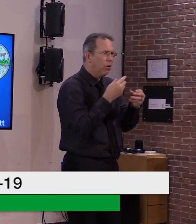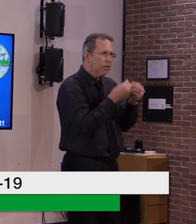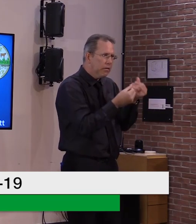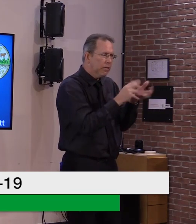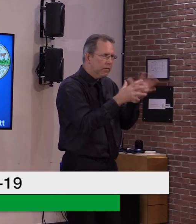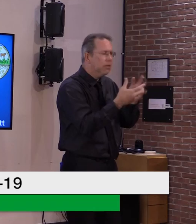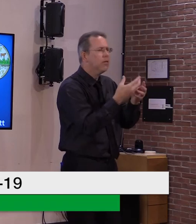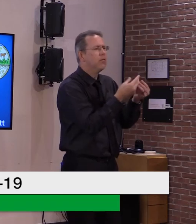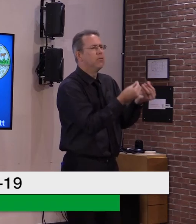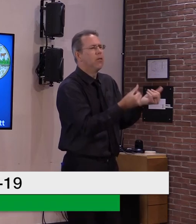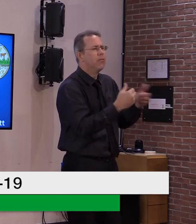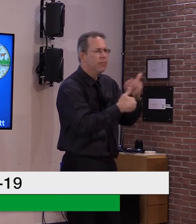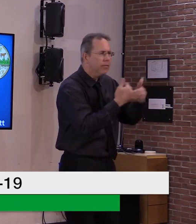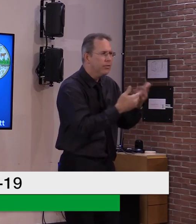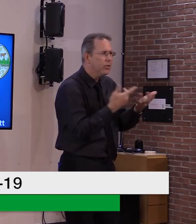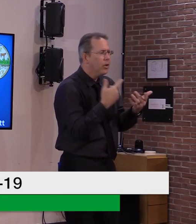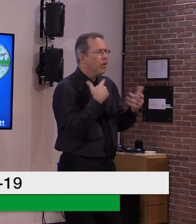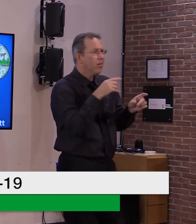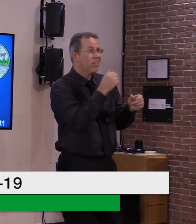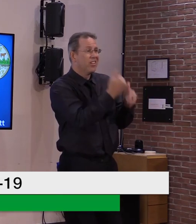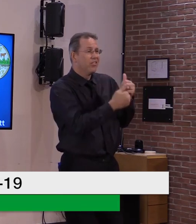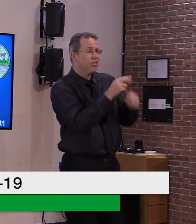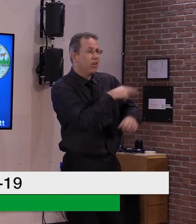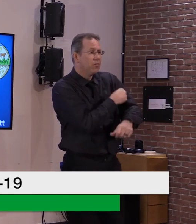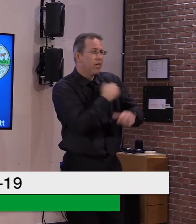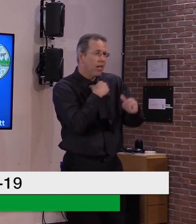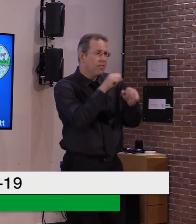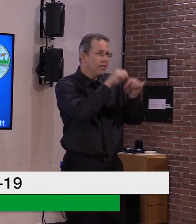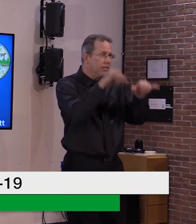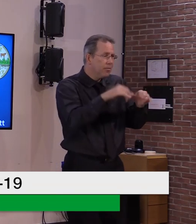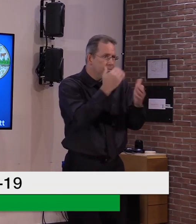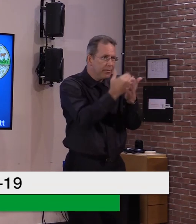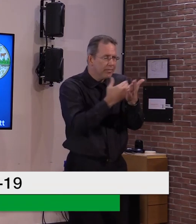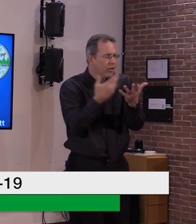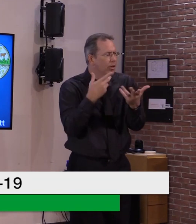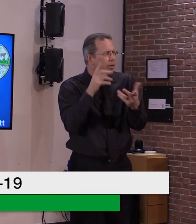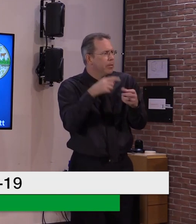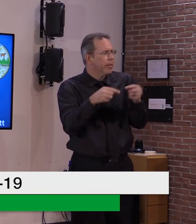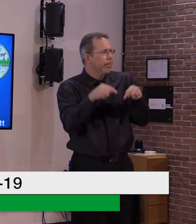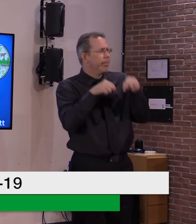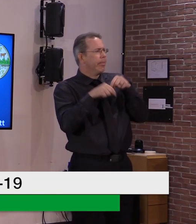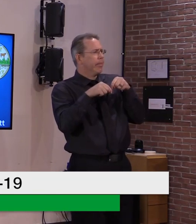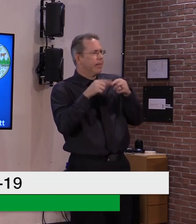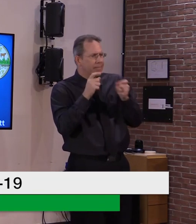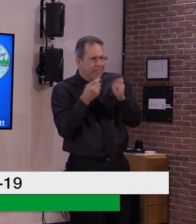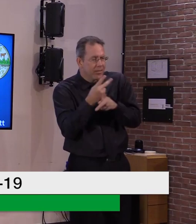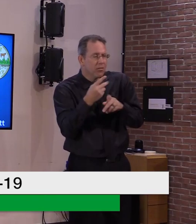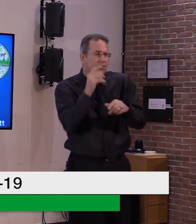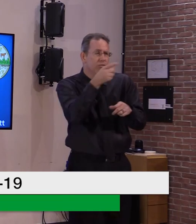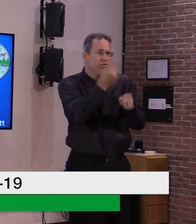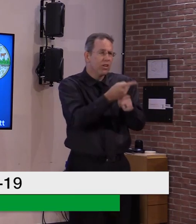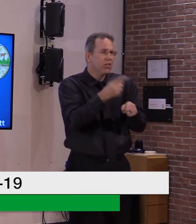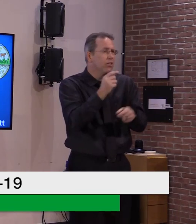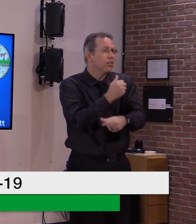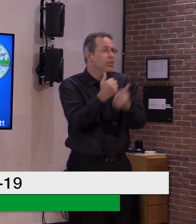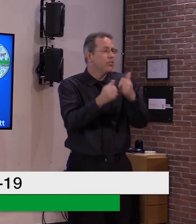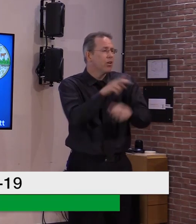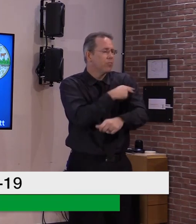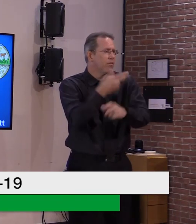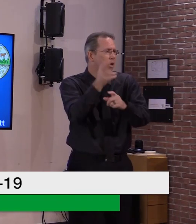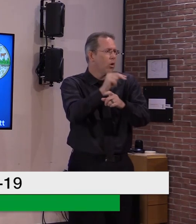well um one of many health care workers who have yet to have a pet yeah that concerns me so i will i will look into